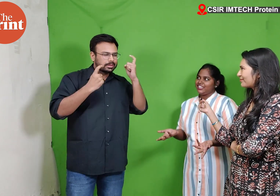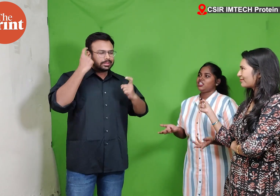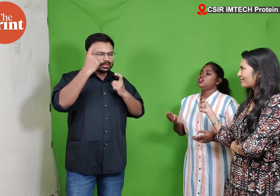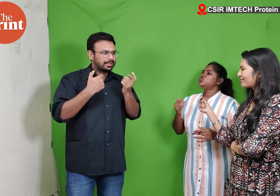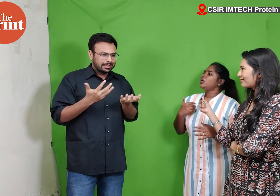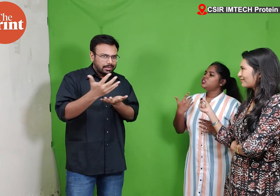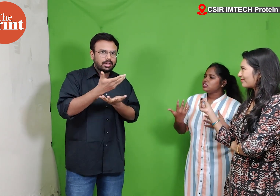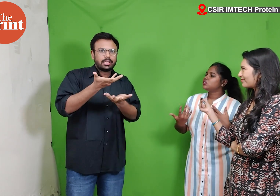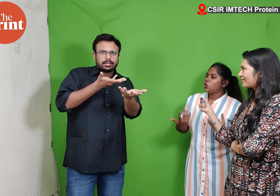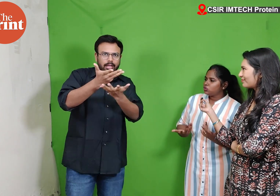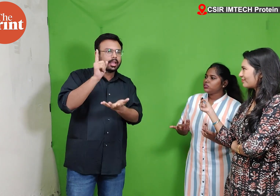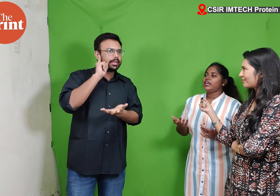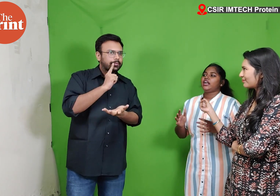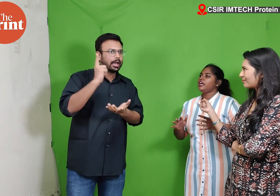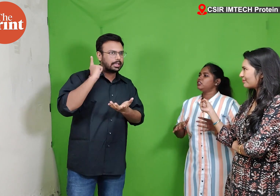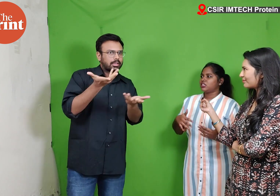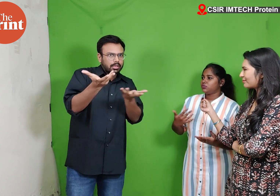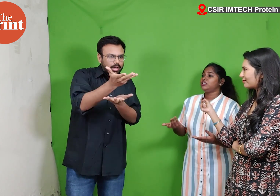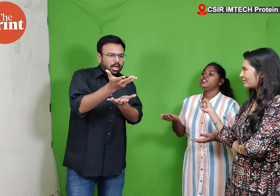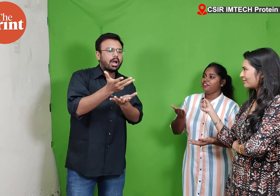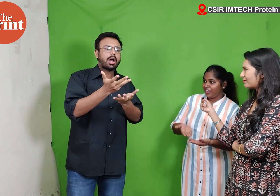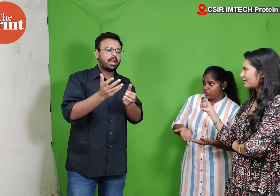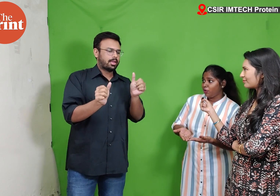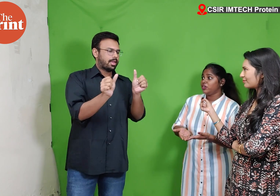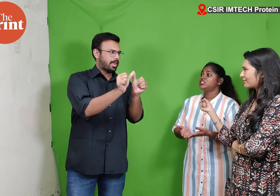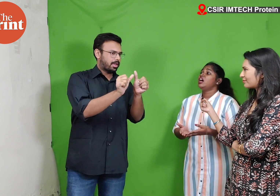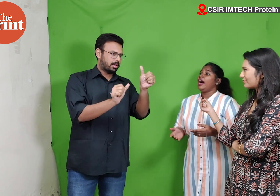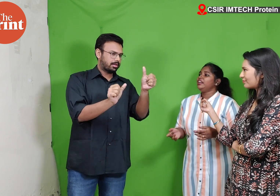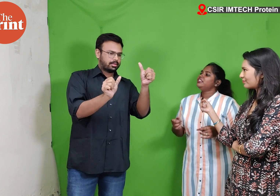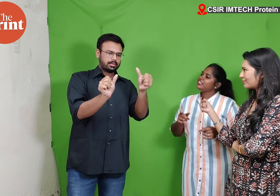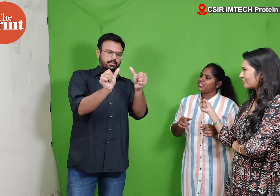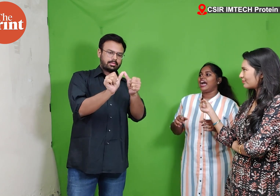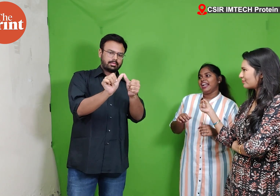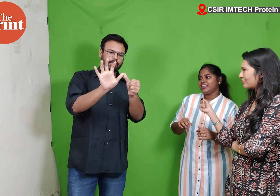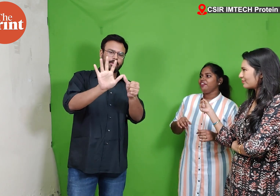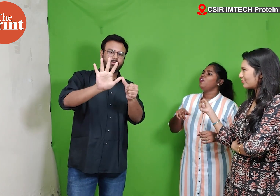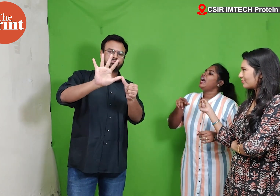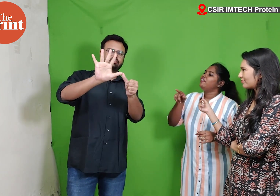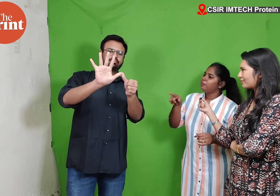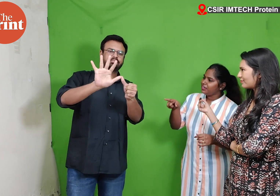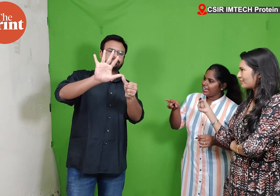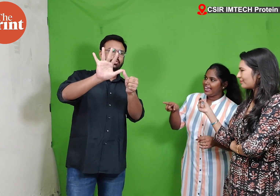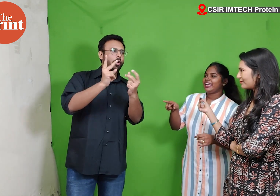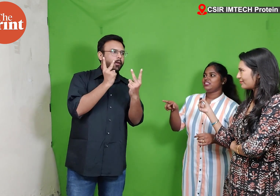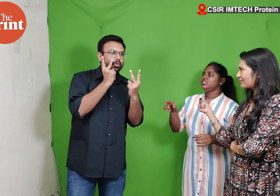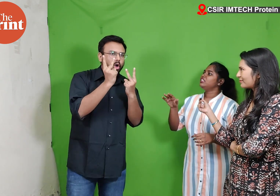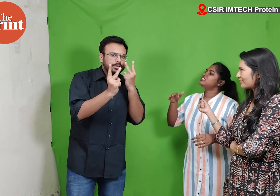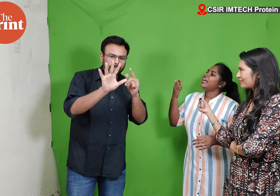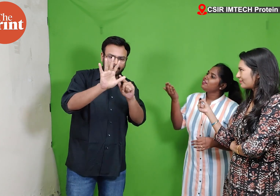and collect signs from deaf experts. Here is the sign for algae. A visual representation that moves like